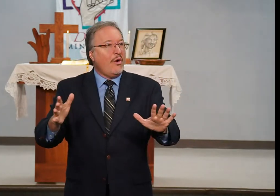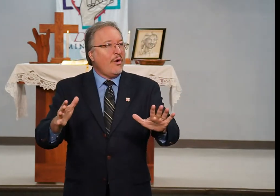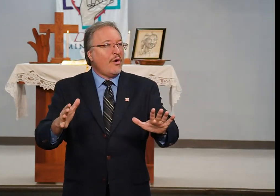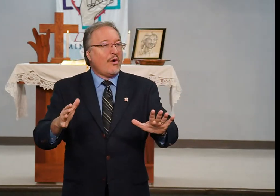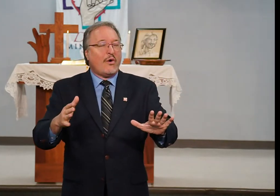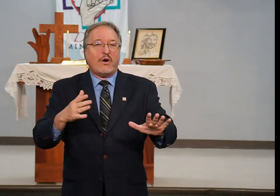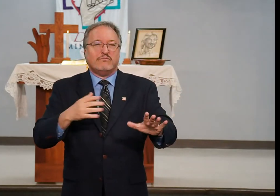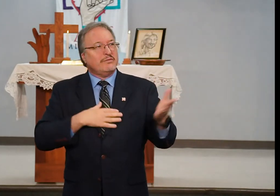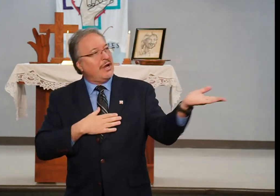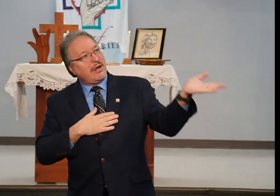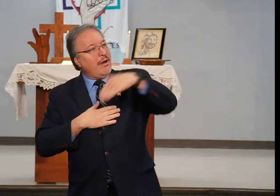changed.